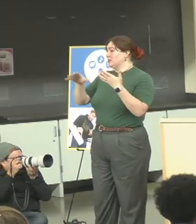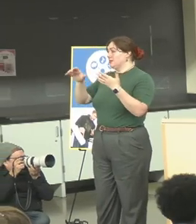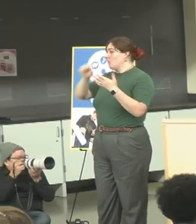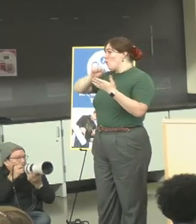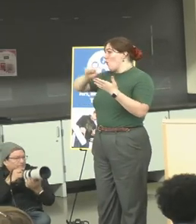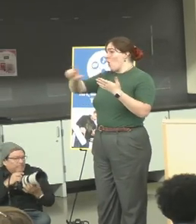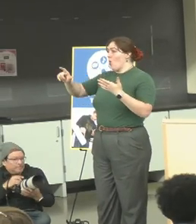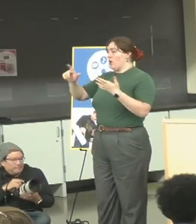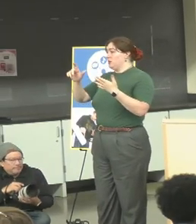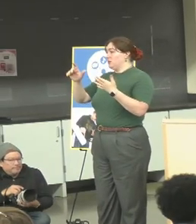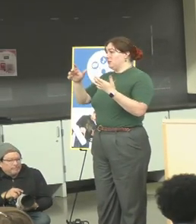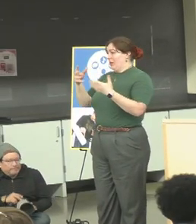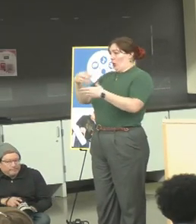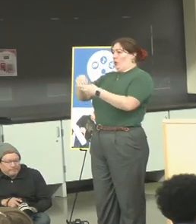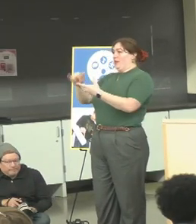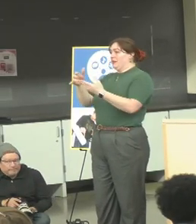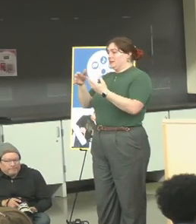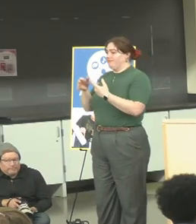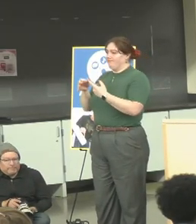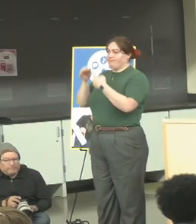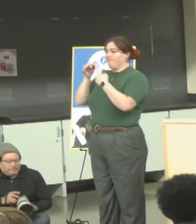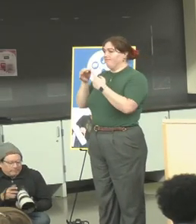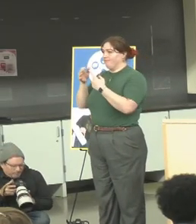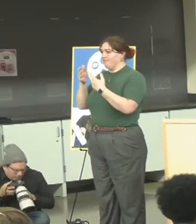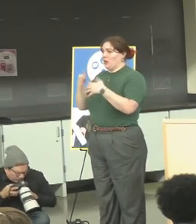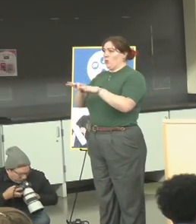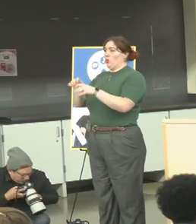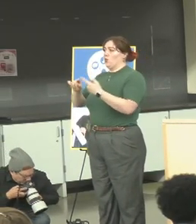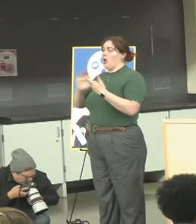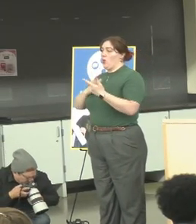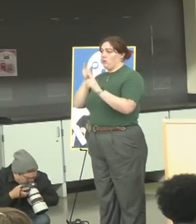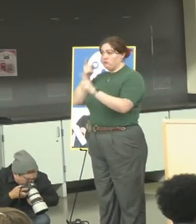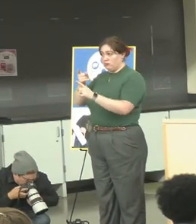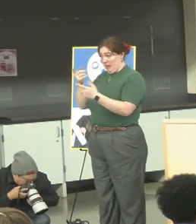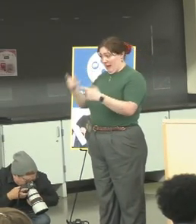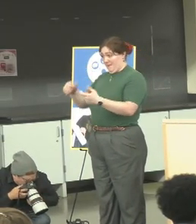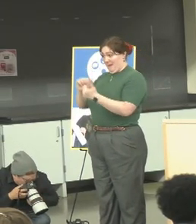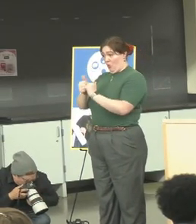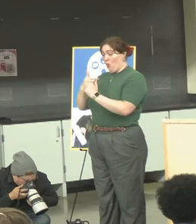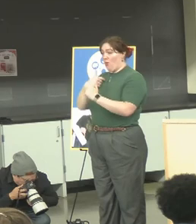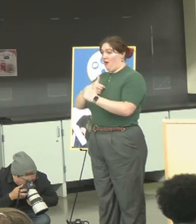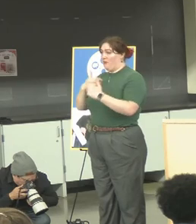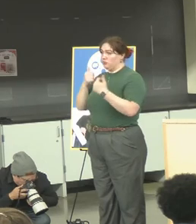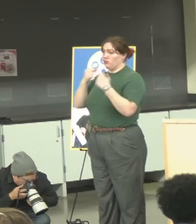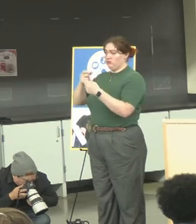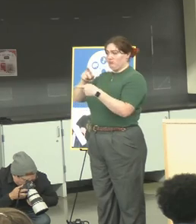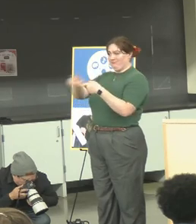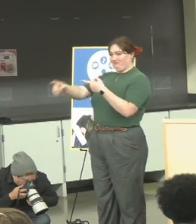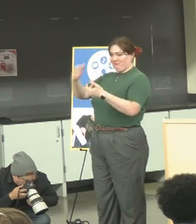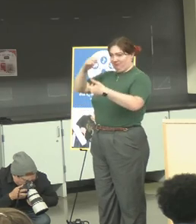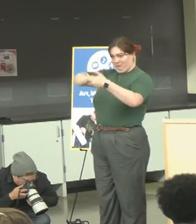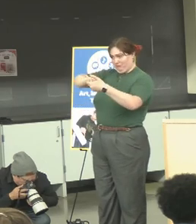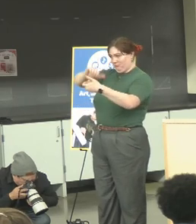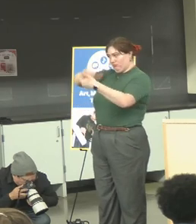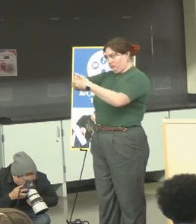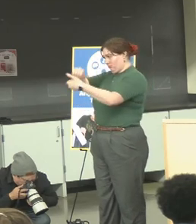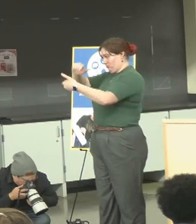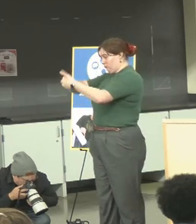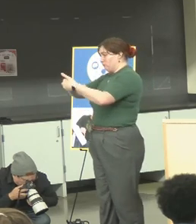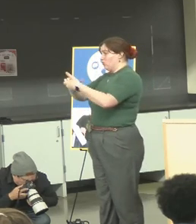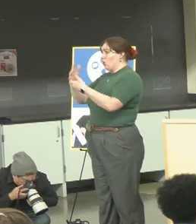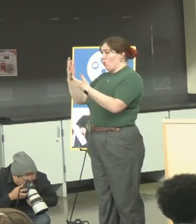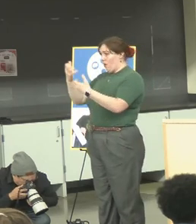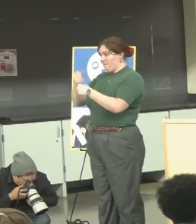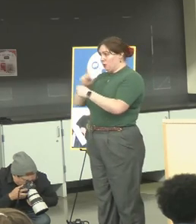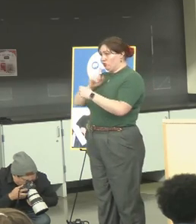essential to our mission and vision. The way we make that happen is by having strong professional collaboration, alignment in terms of what we're